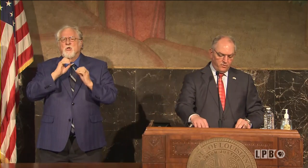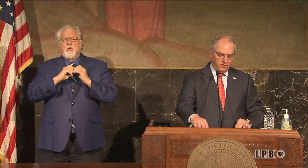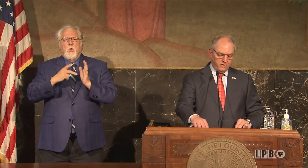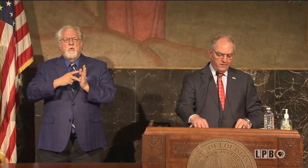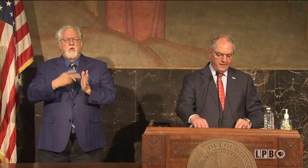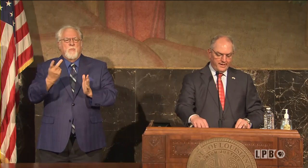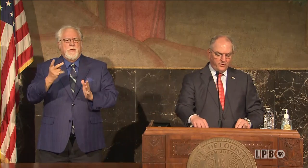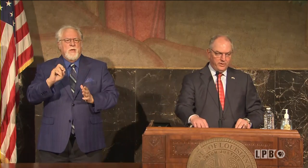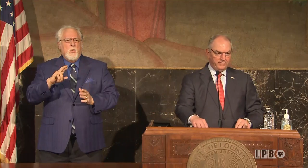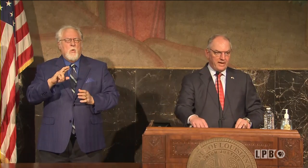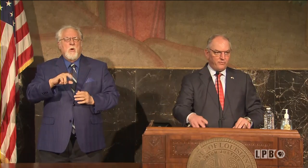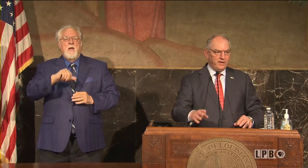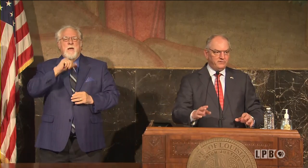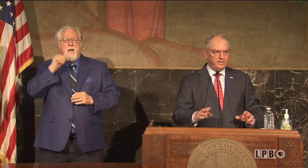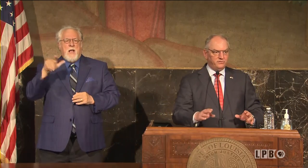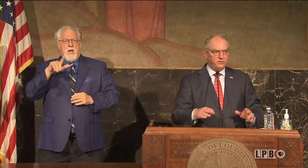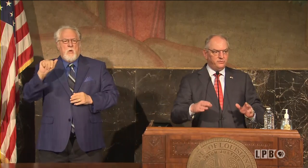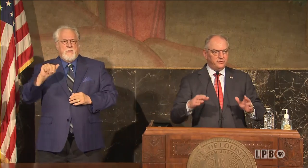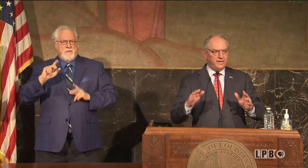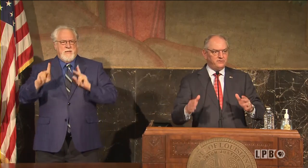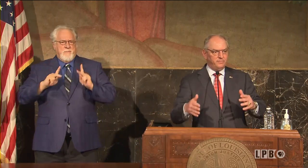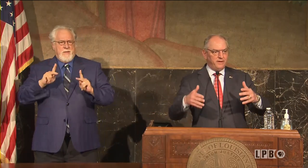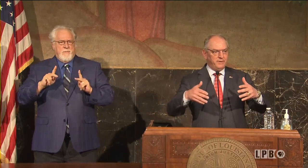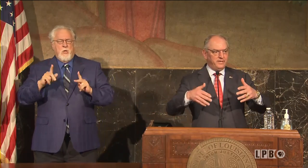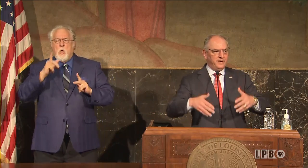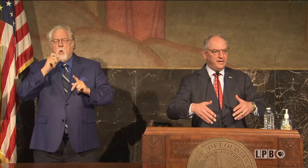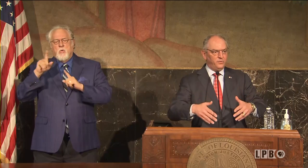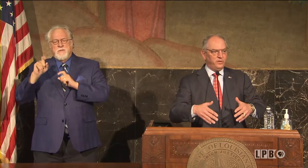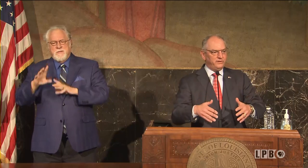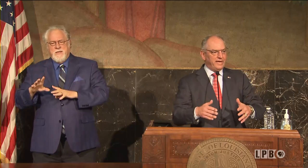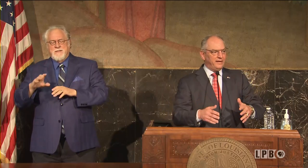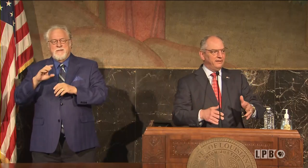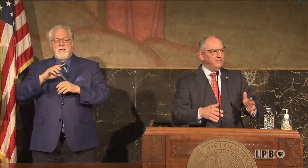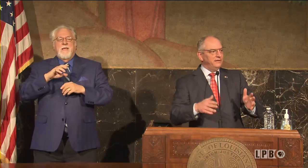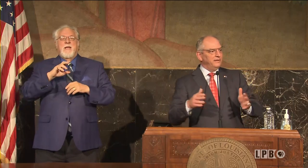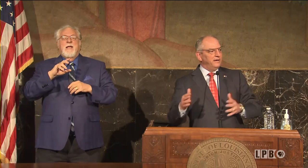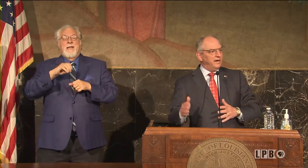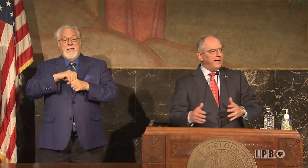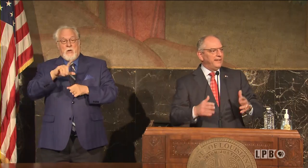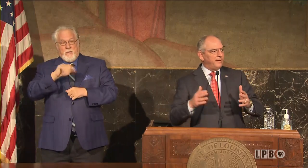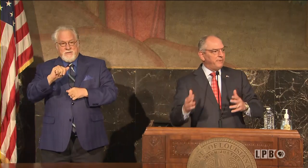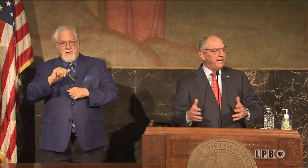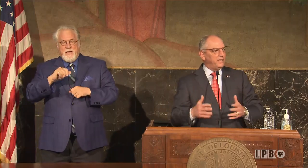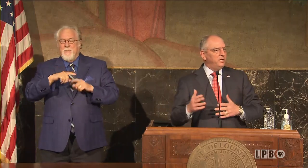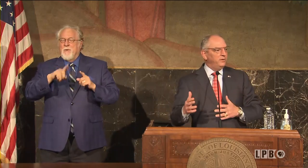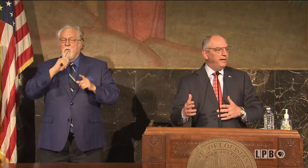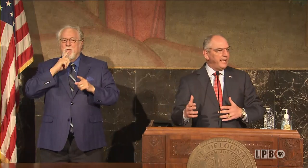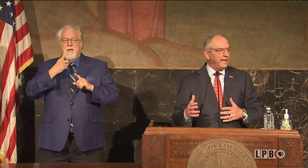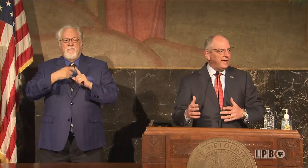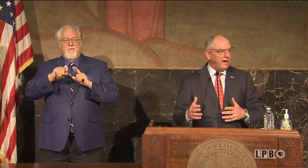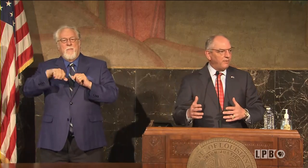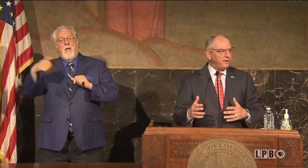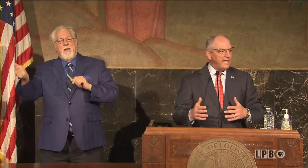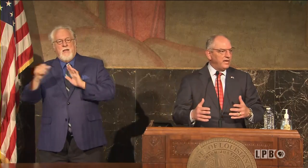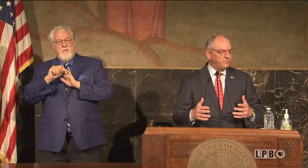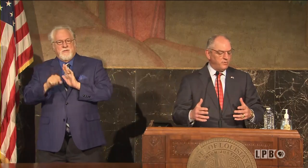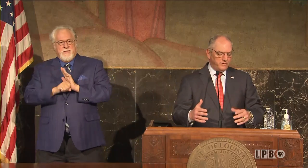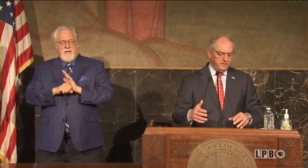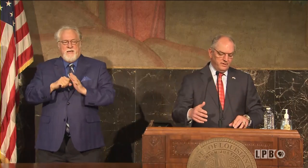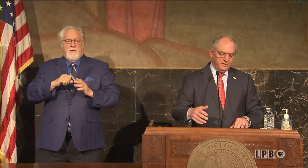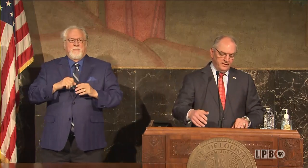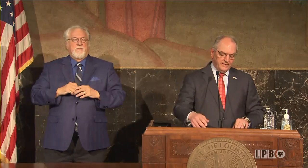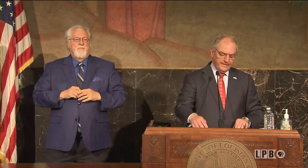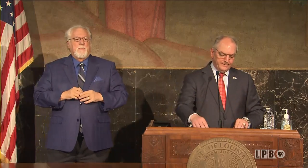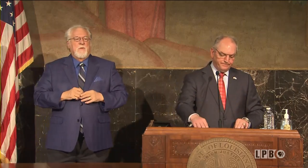duplicative or non-Louisiana residents whose tests may have been done in Louisiana and they're being included in our